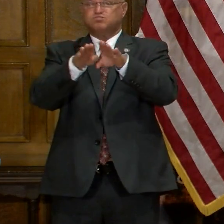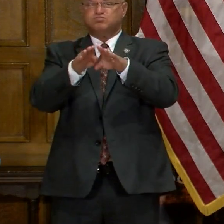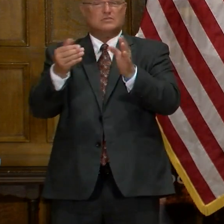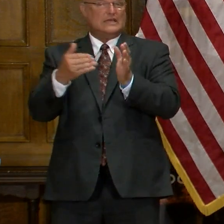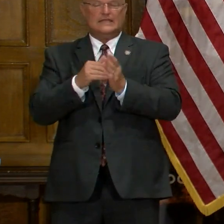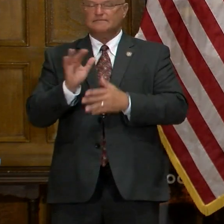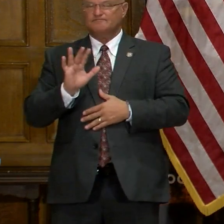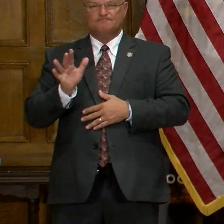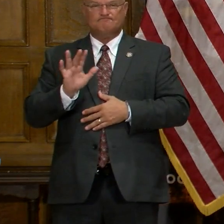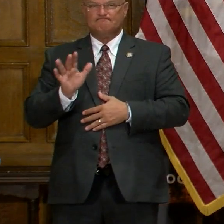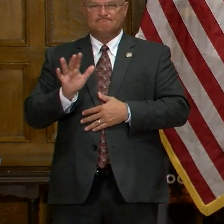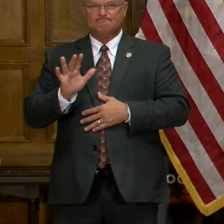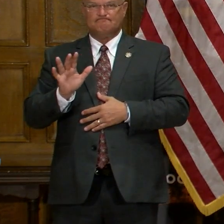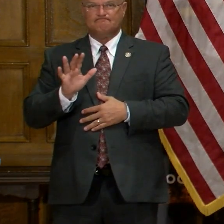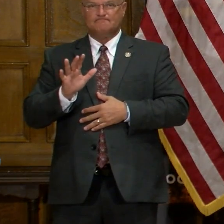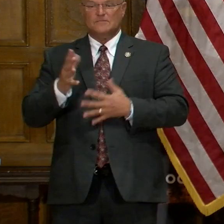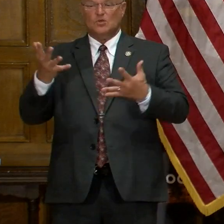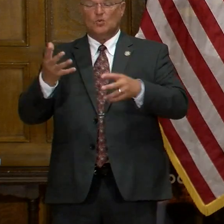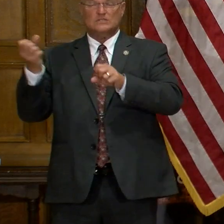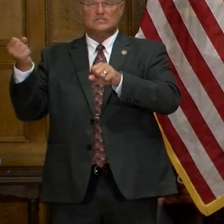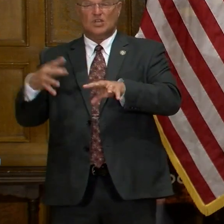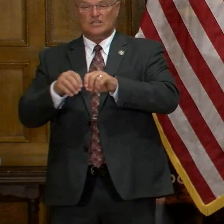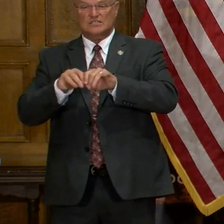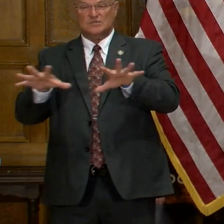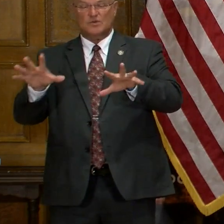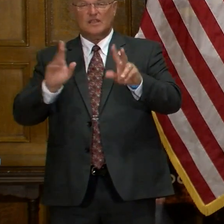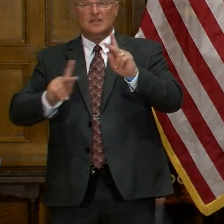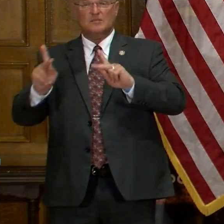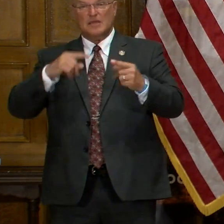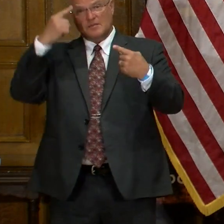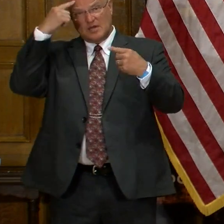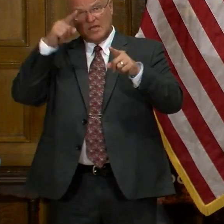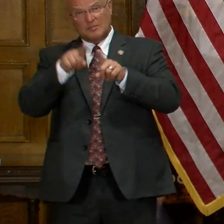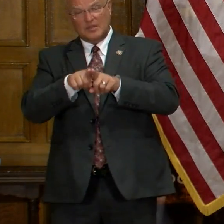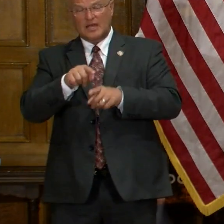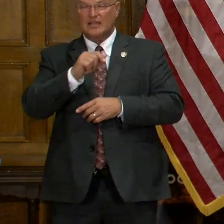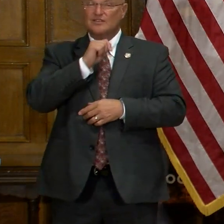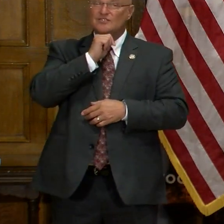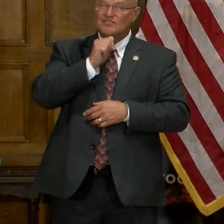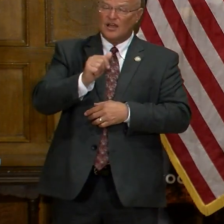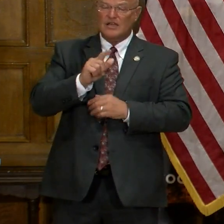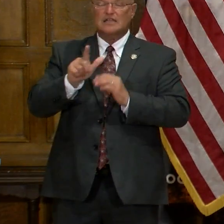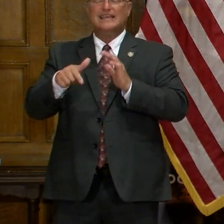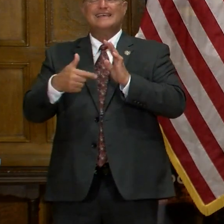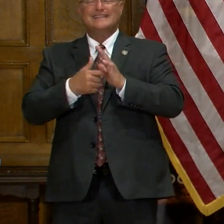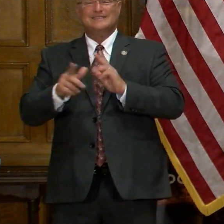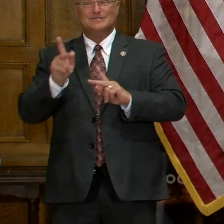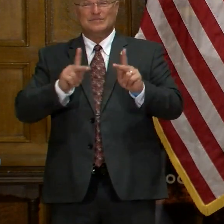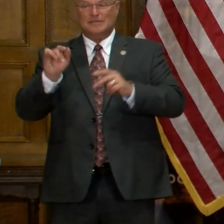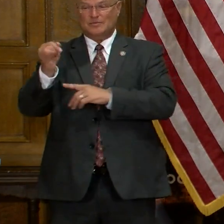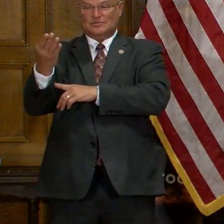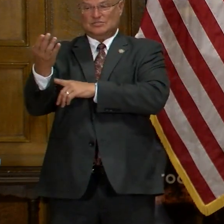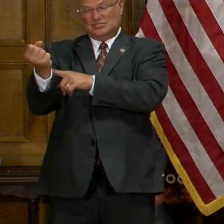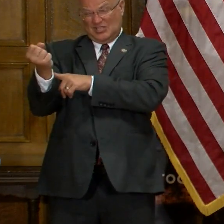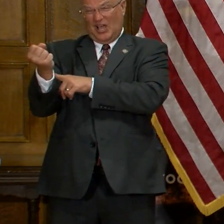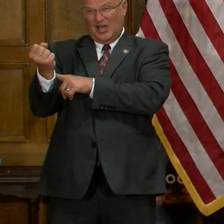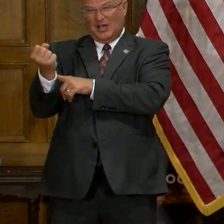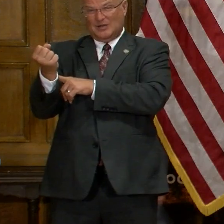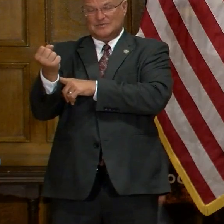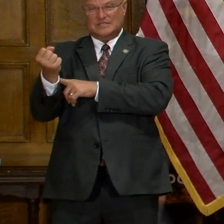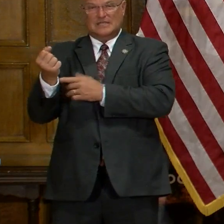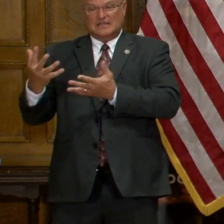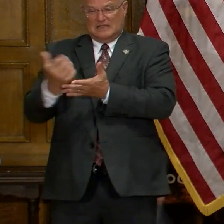It's all about what's causing the spread, whether people are complying, and these are people's jobs,